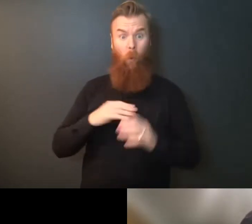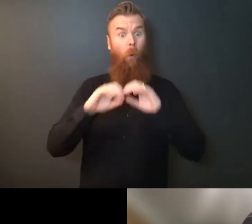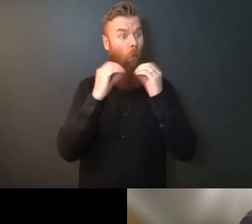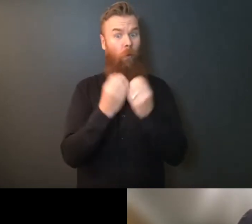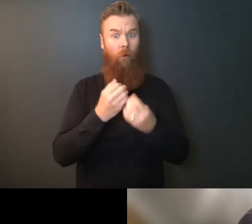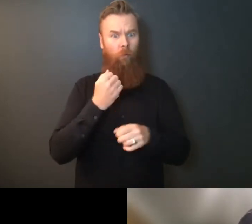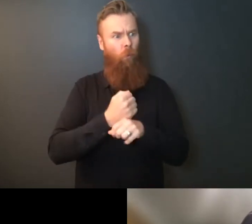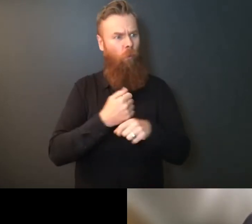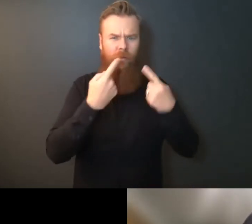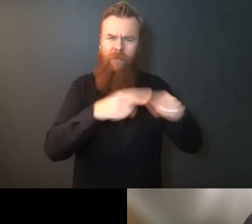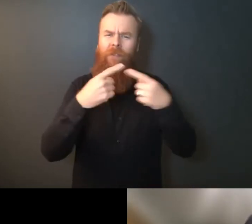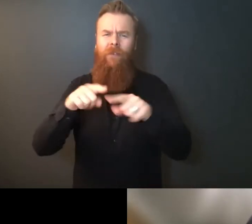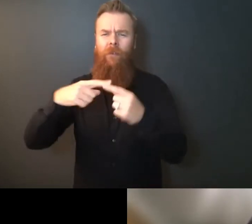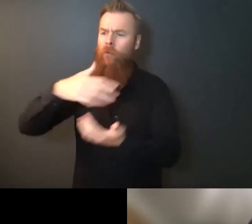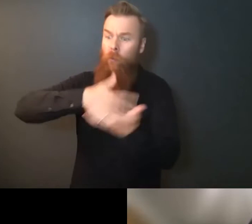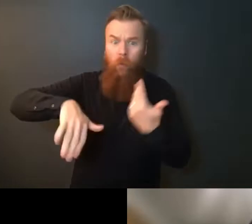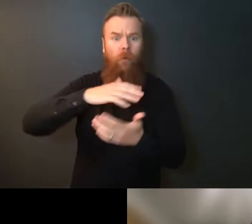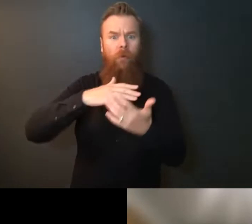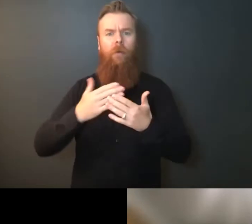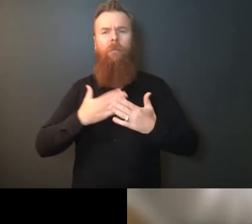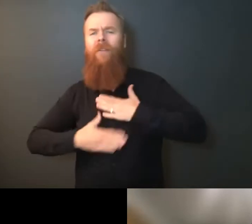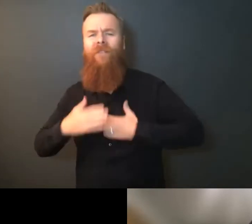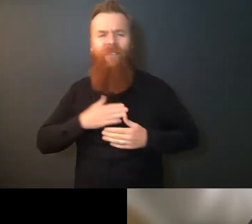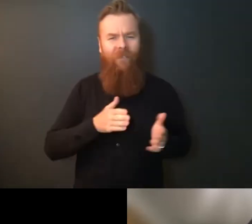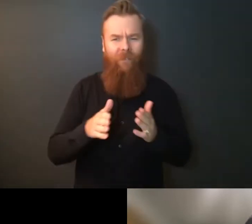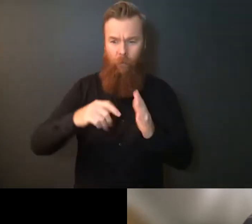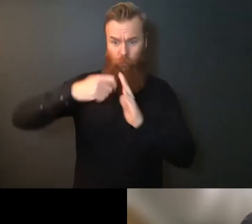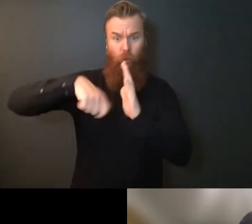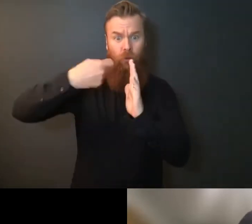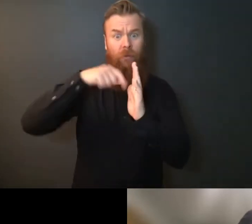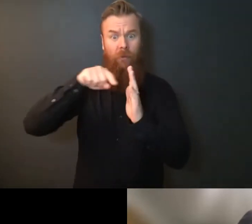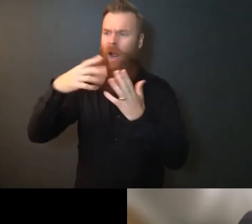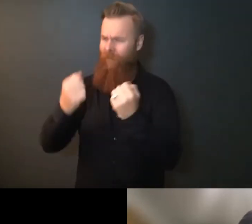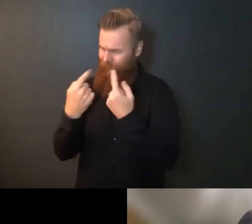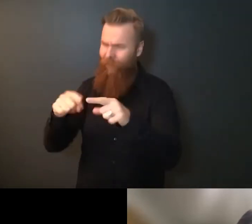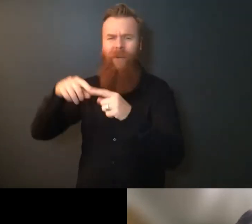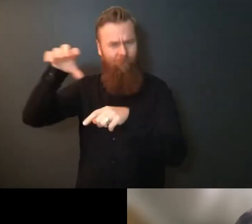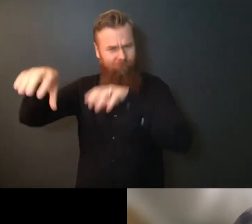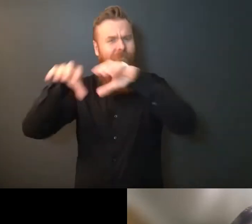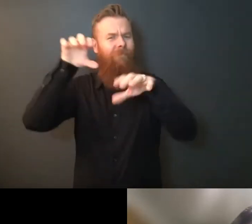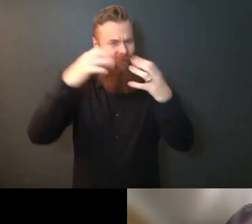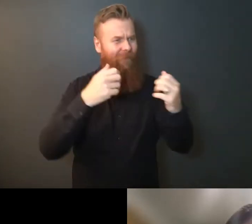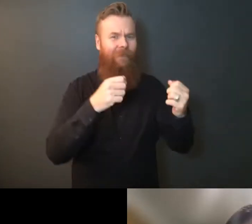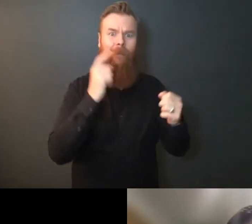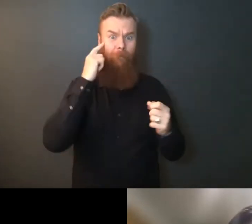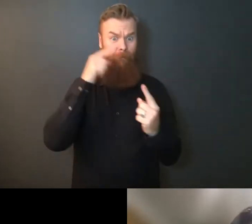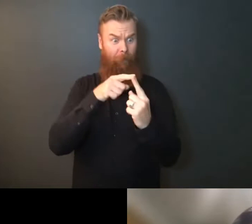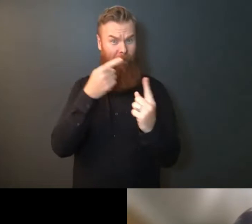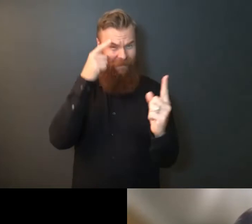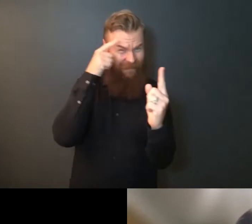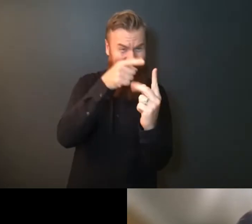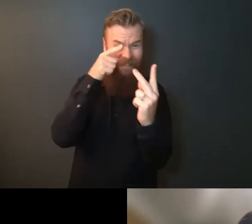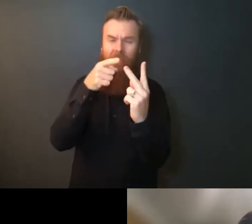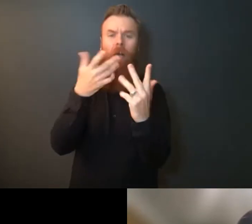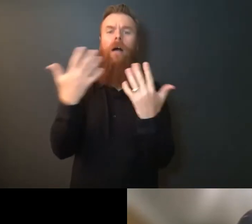course, in a variety of different sectors, as you say, and really trying to take an integrated approach. That's extremely important, as you